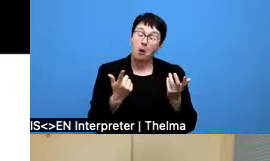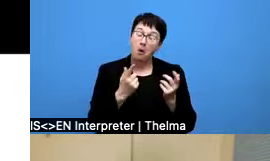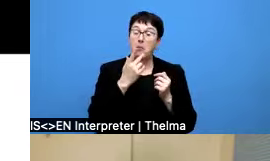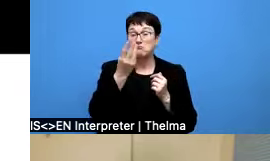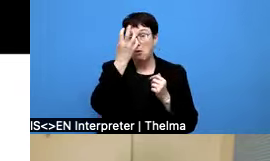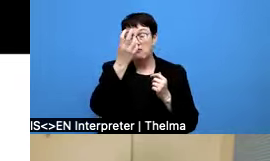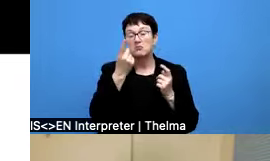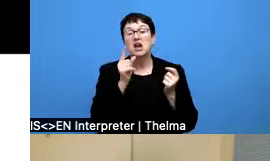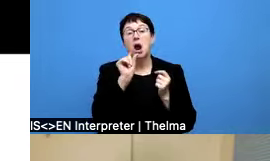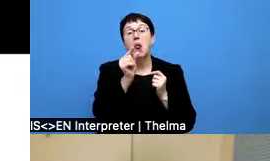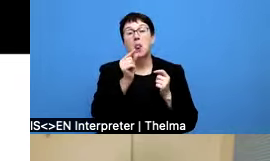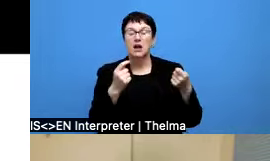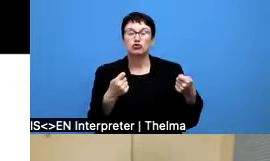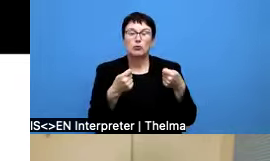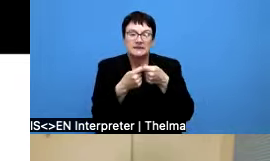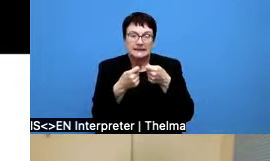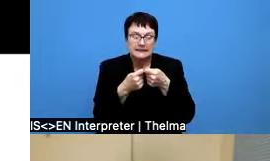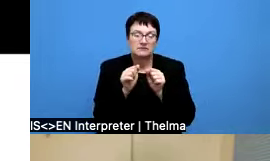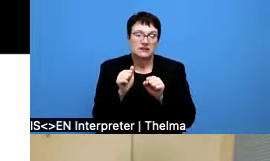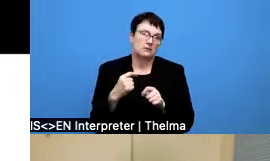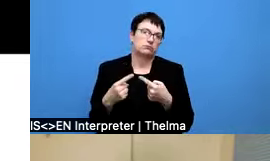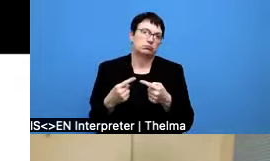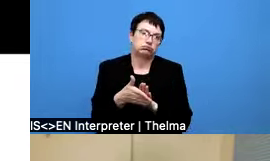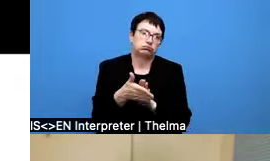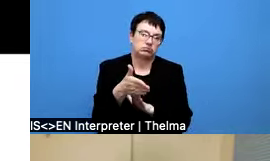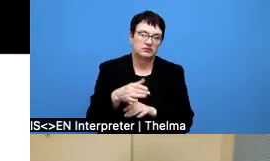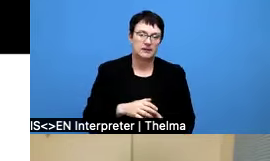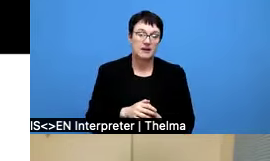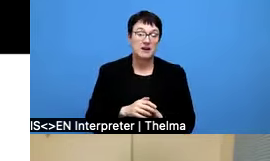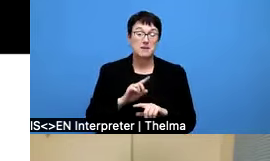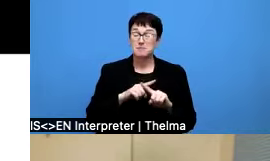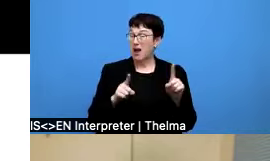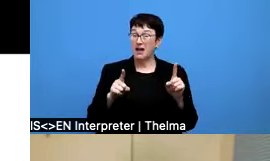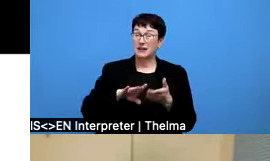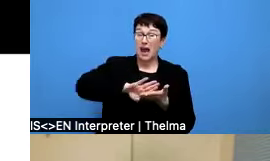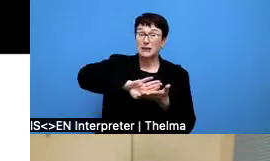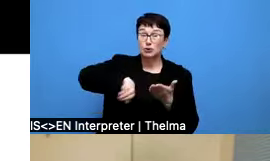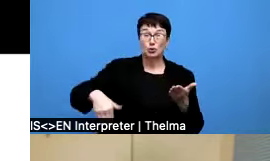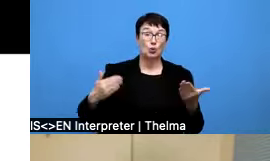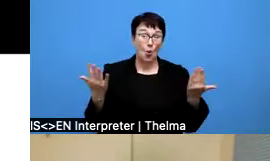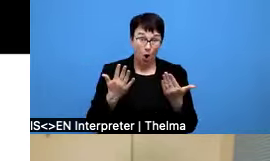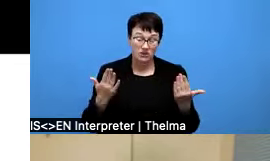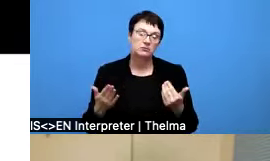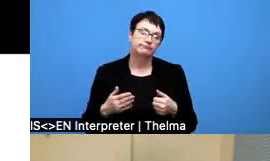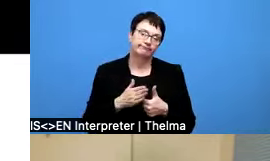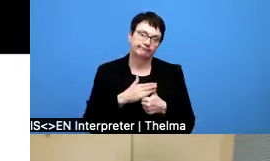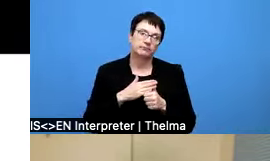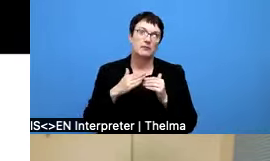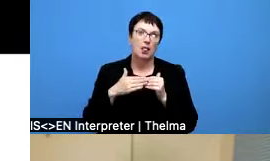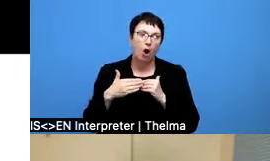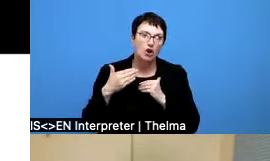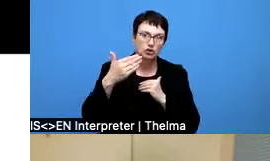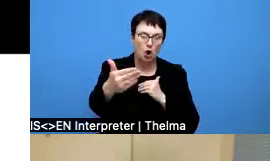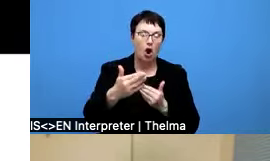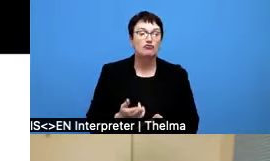However, these were things that are commonly excluded. Long-term rehabilitation, complex approval